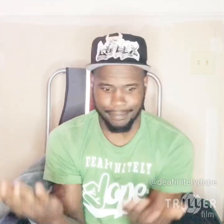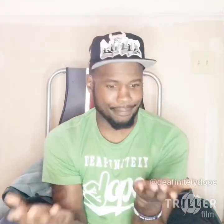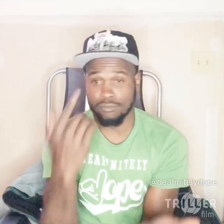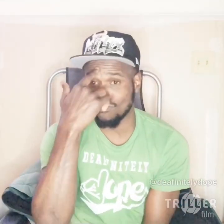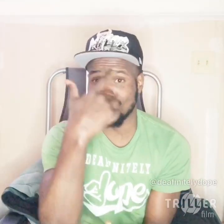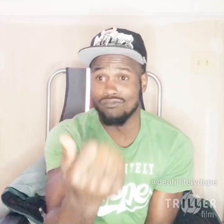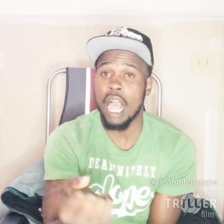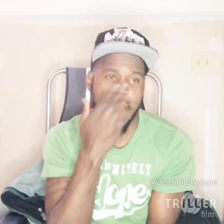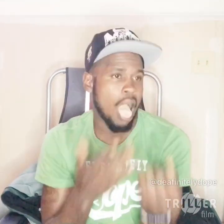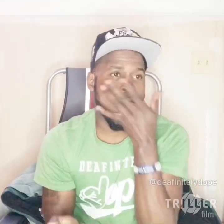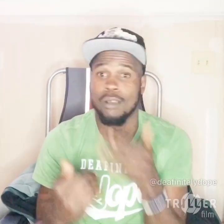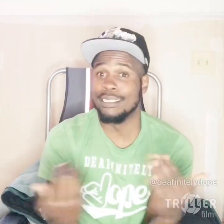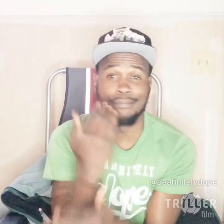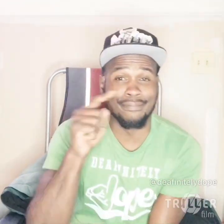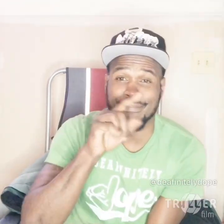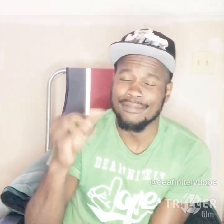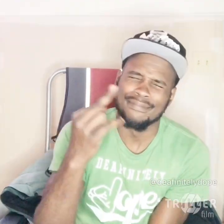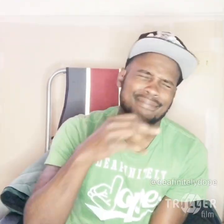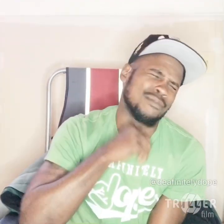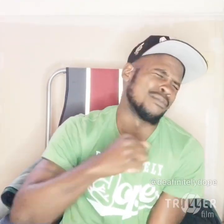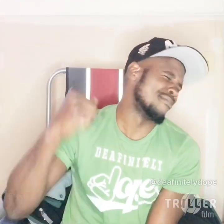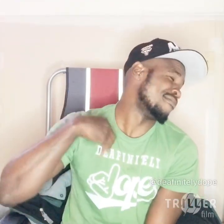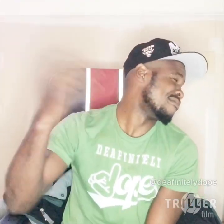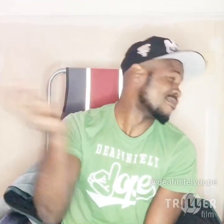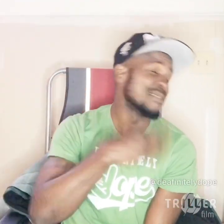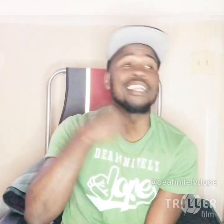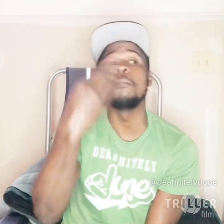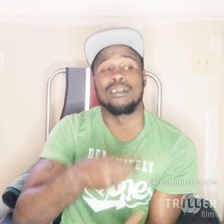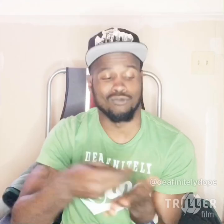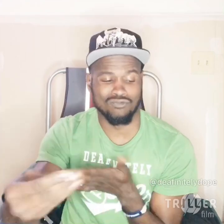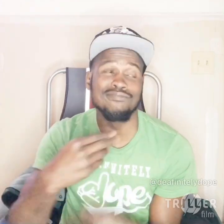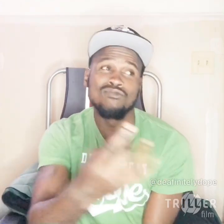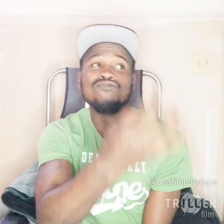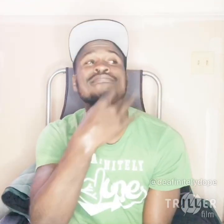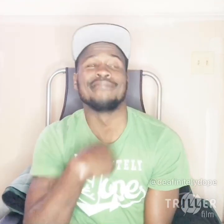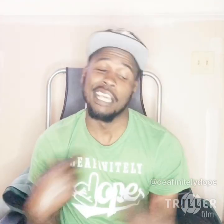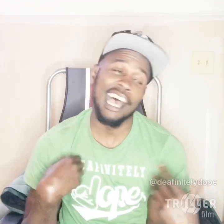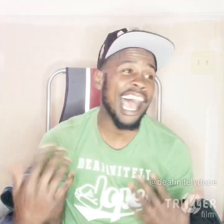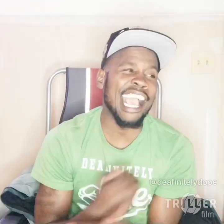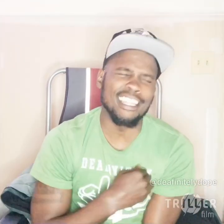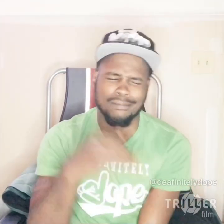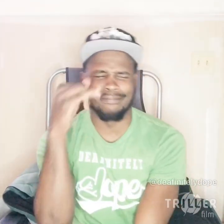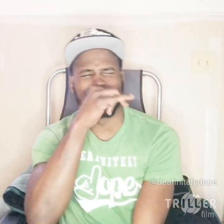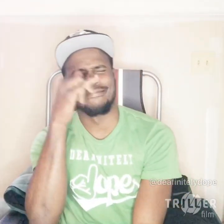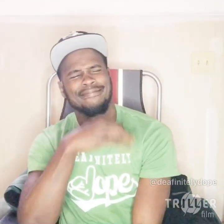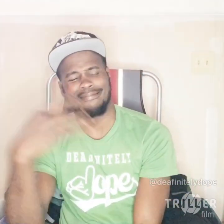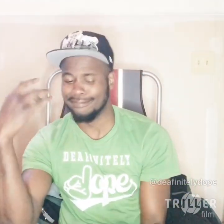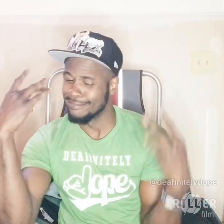ad bills. I'm the new nigga. Fucking nigga, the old me. So I'ma tell the buyer what nigga told me. I got that.